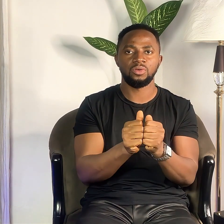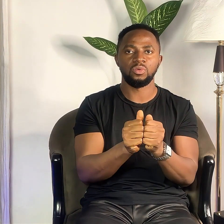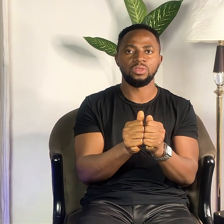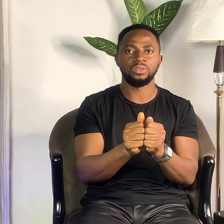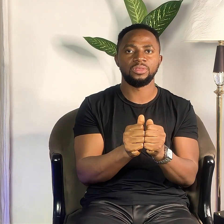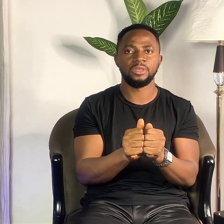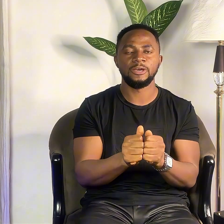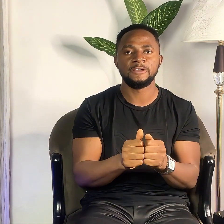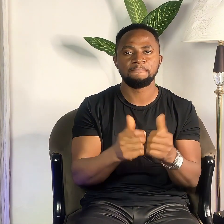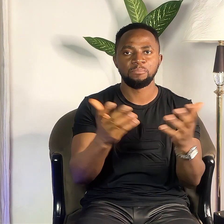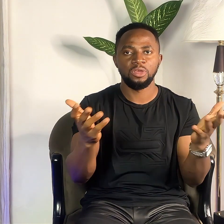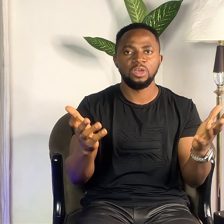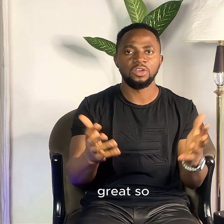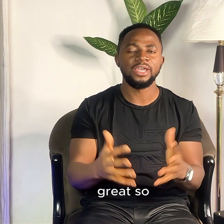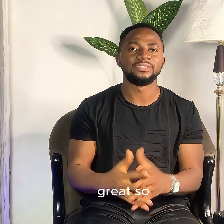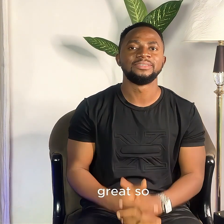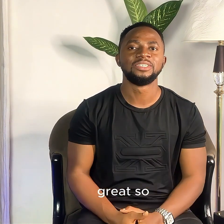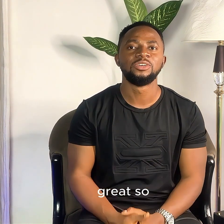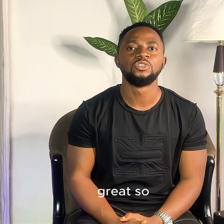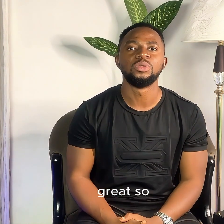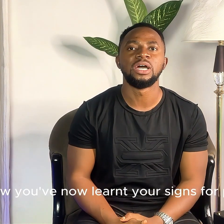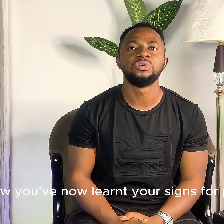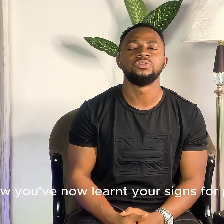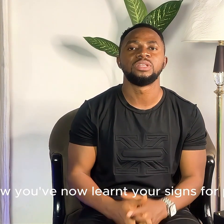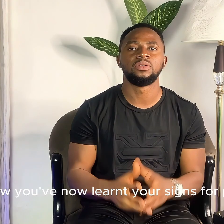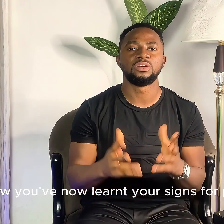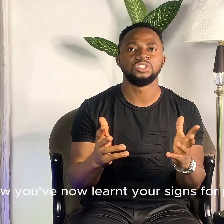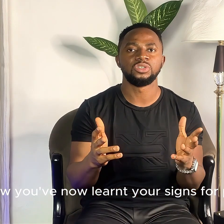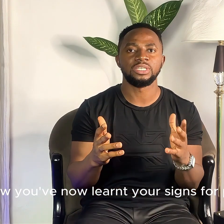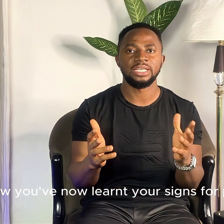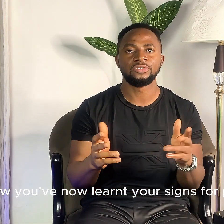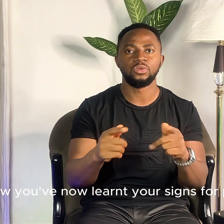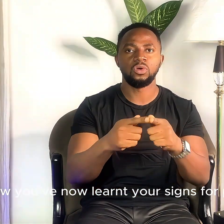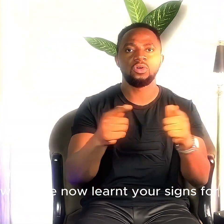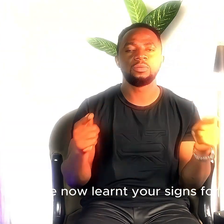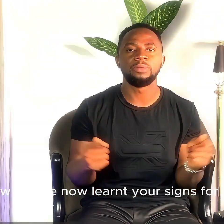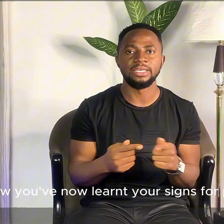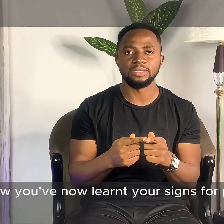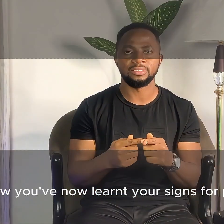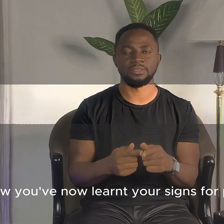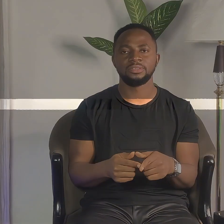Great. So now you've learned your signs for places.